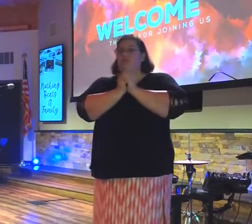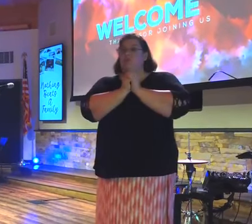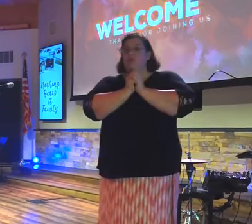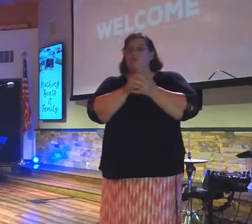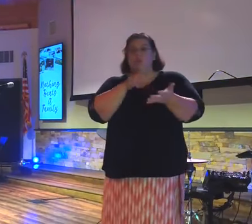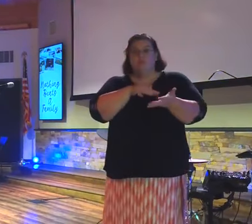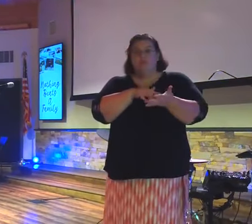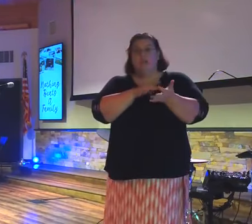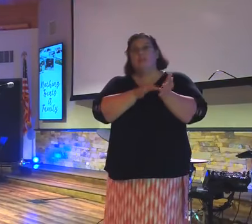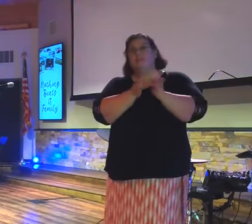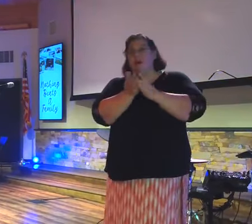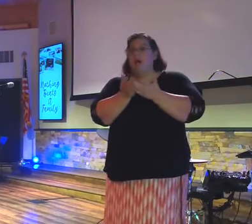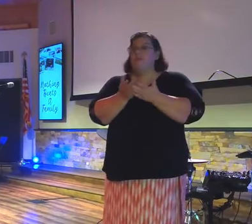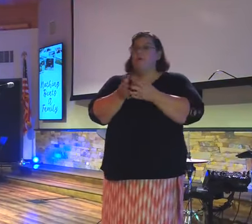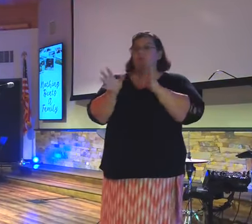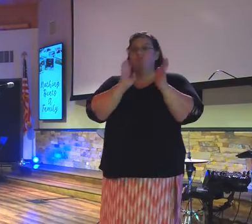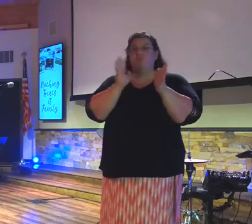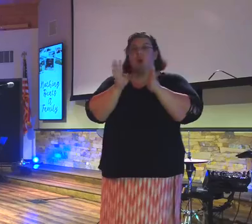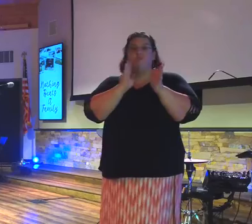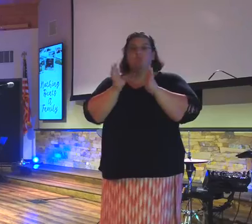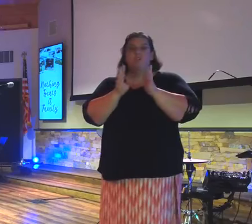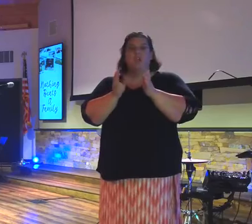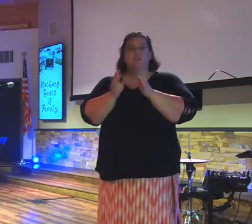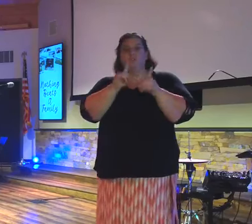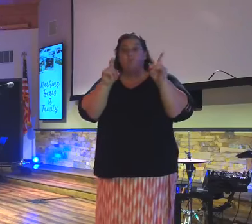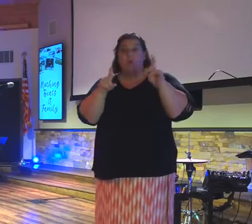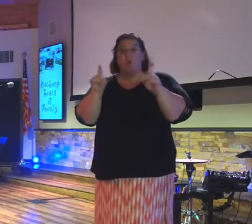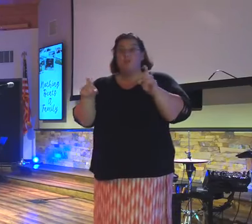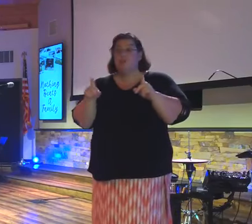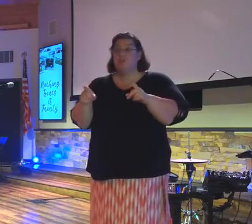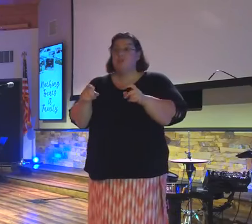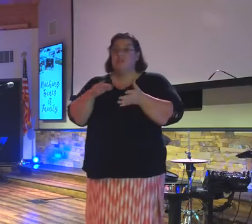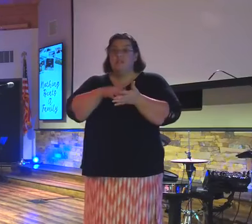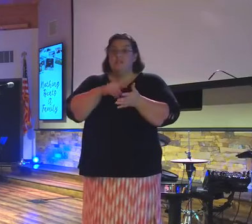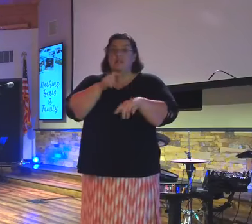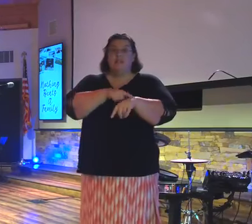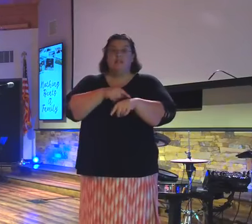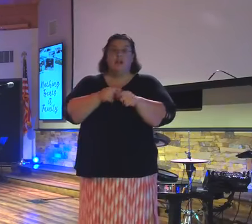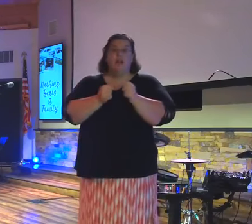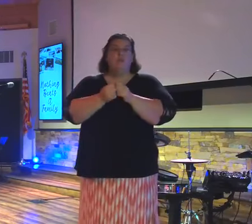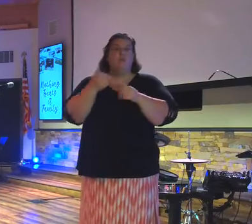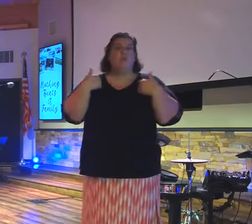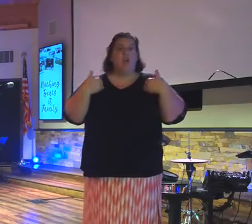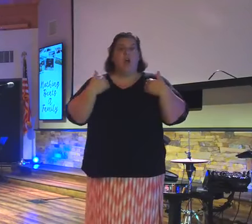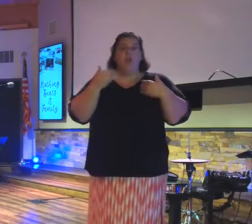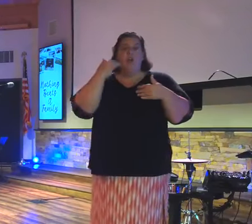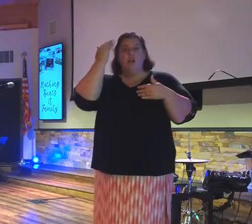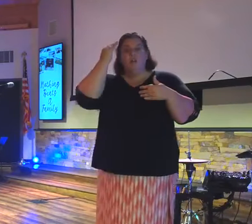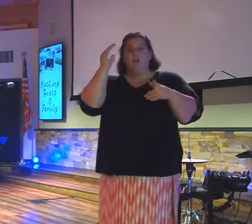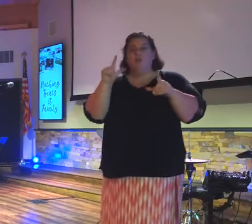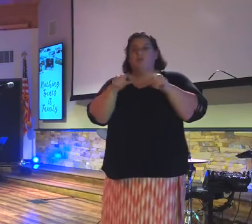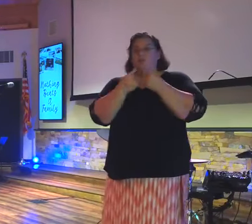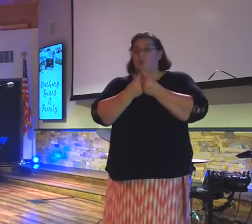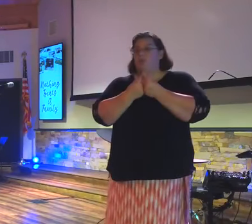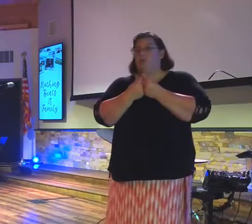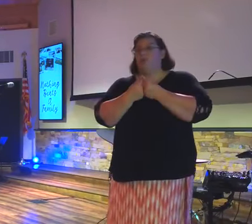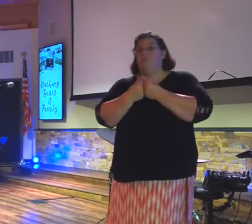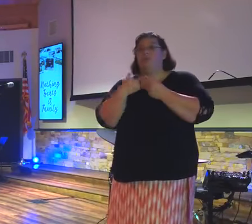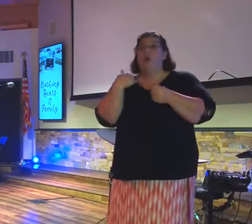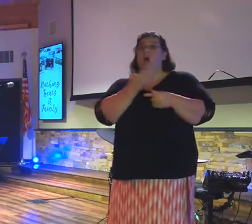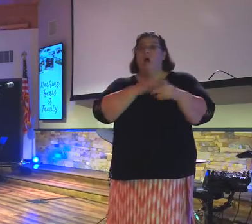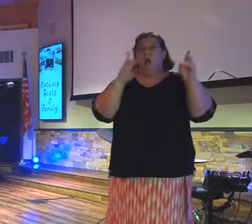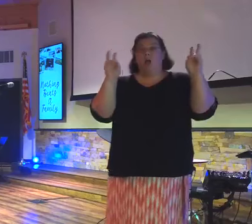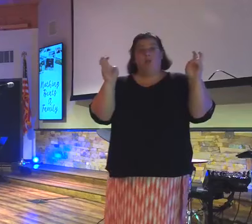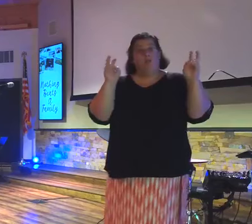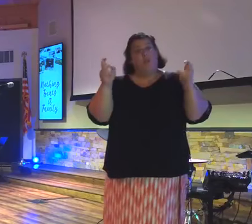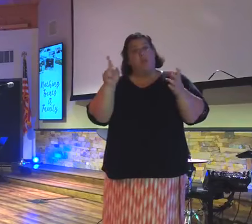studying Scripture, conversations, questions, and just have a time to discuss. And so we wanted our theme this year to